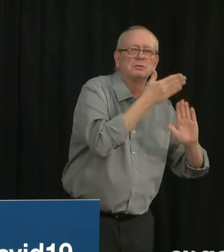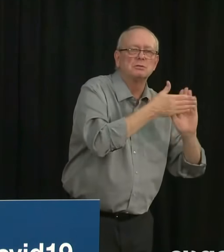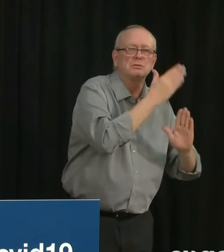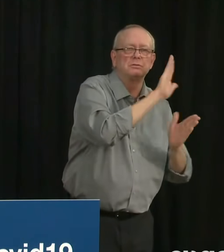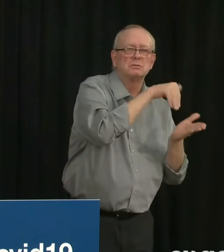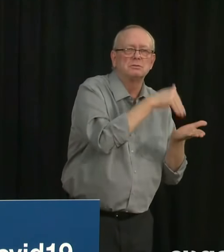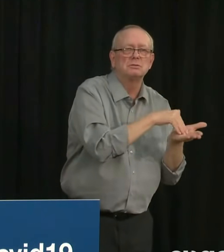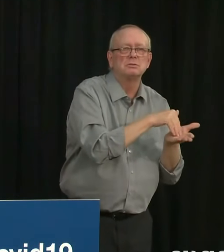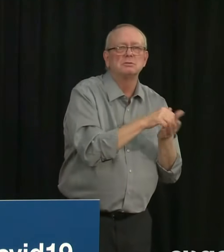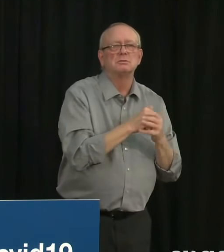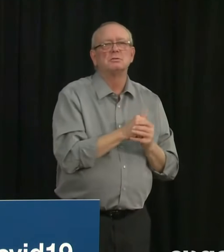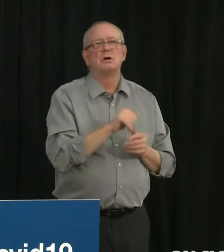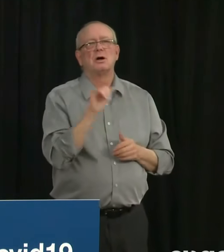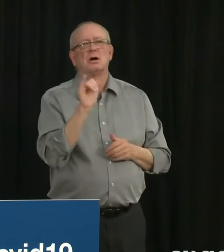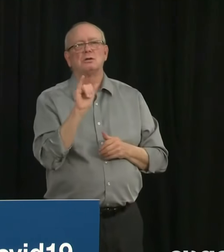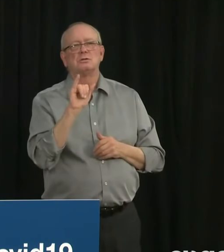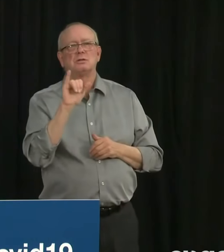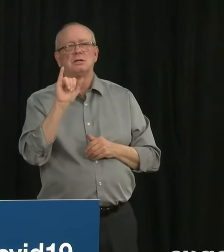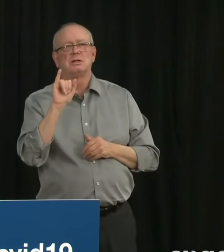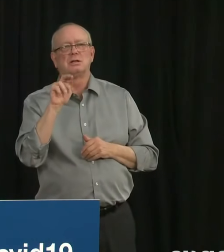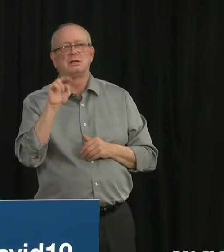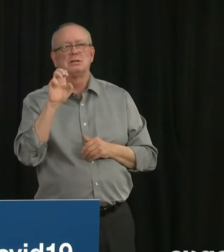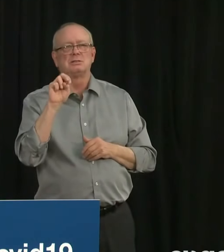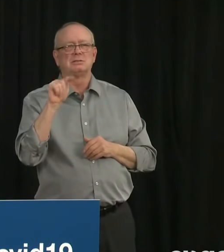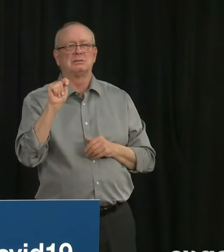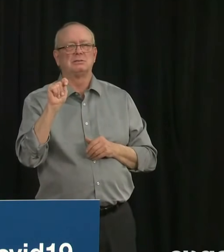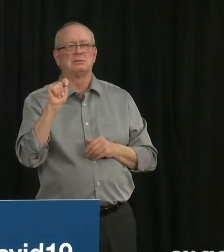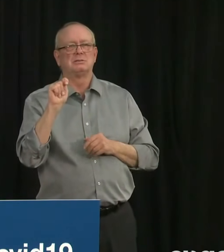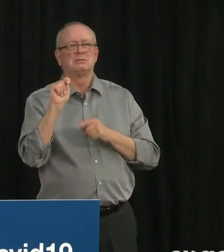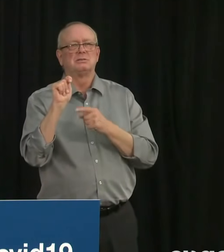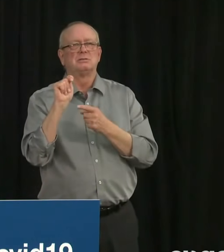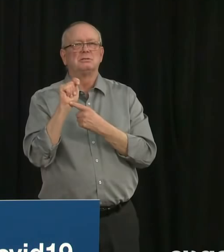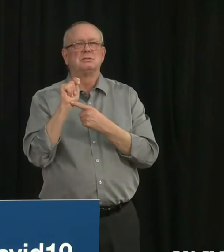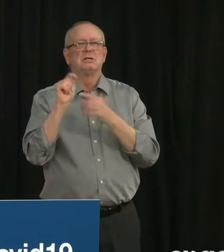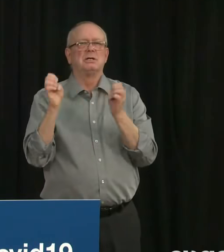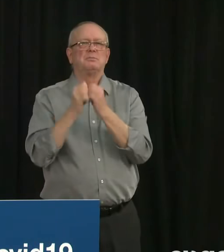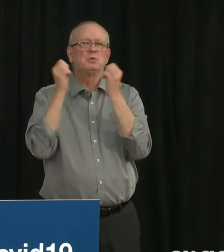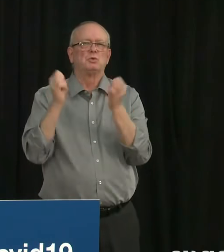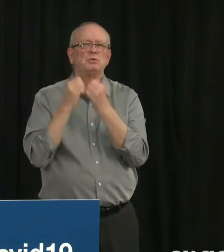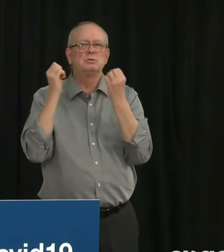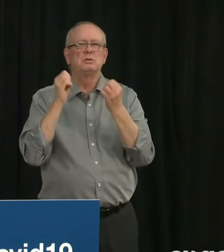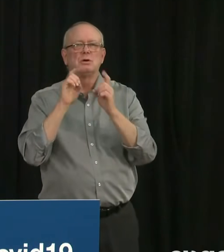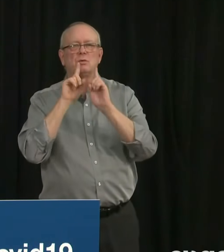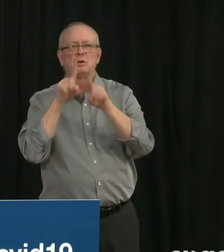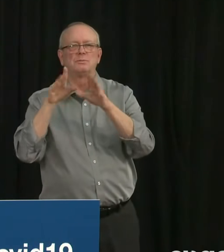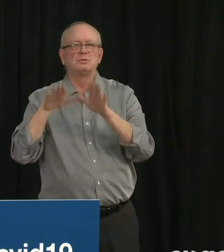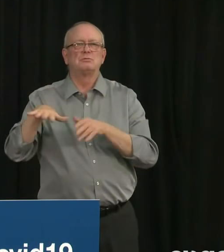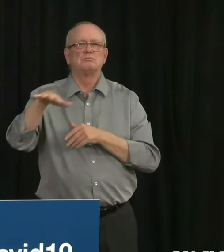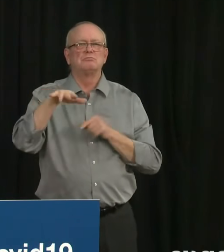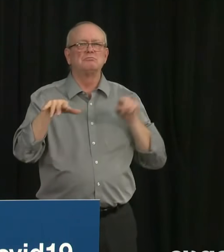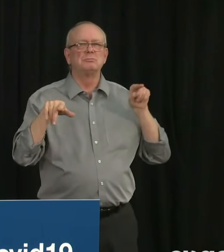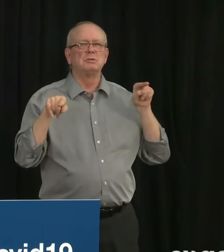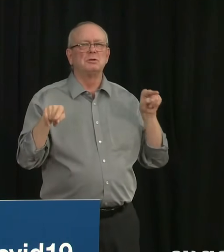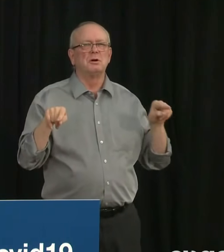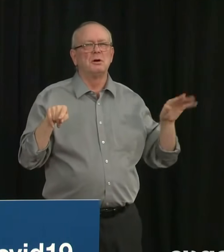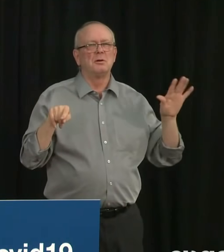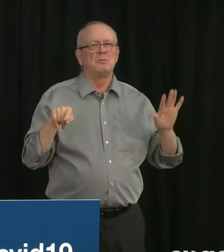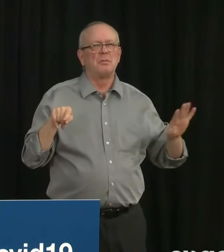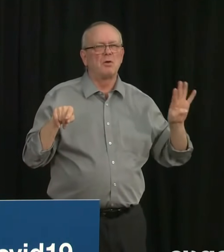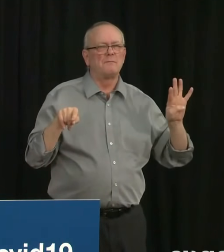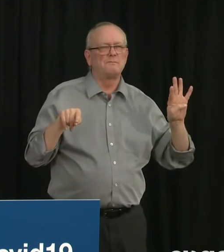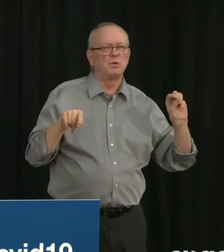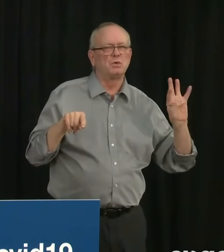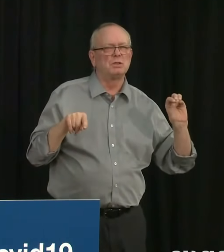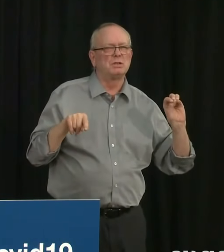Incident Commander, and there's approximately 40 people currently in that Emergency Operations Center. And so while they don't report directly